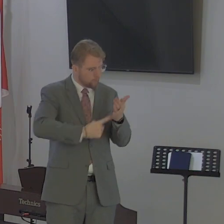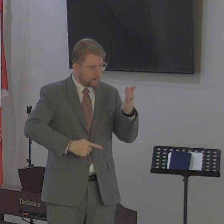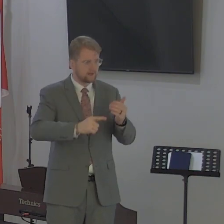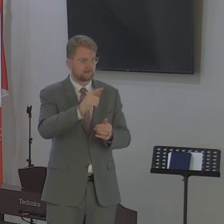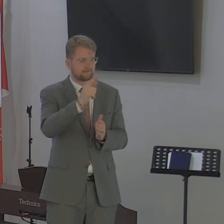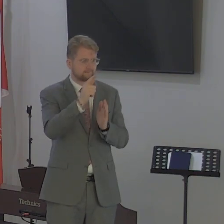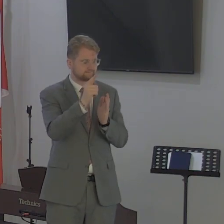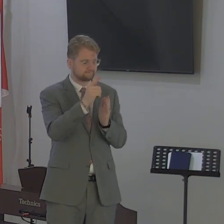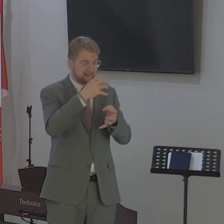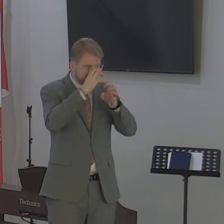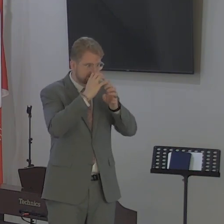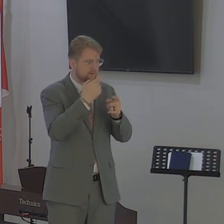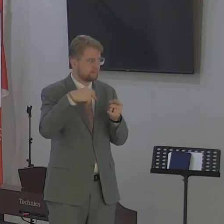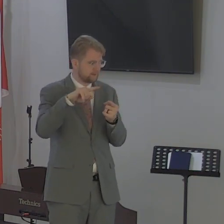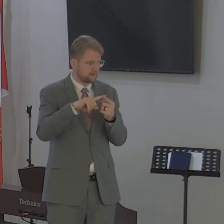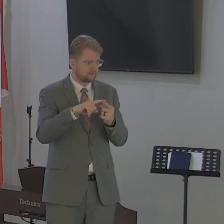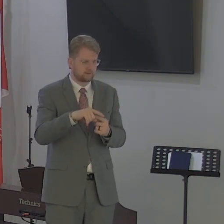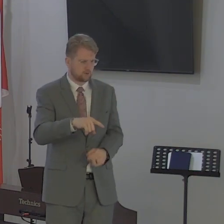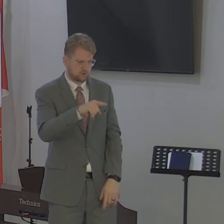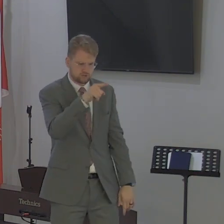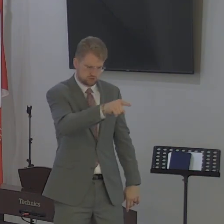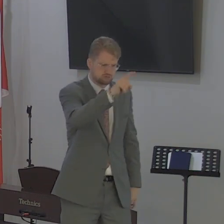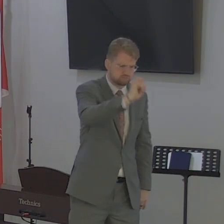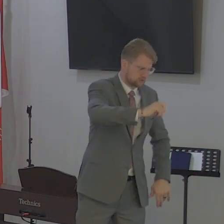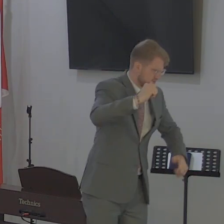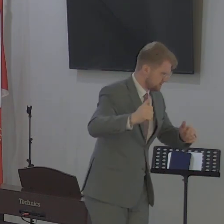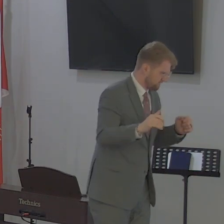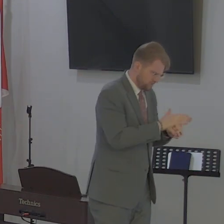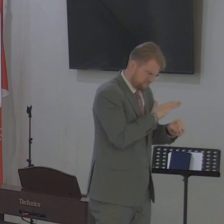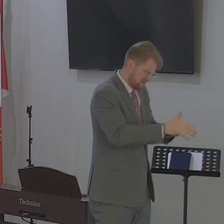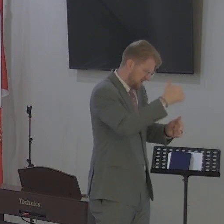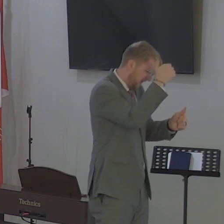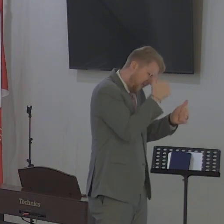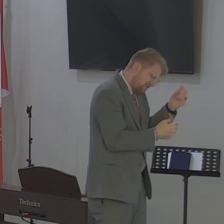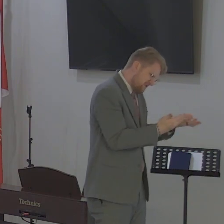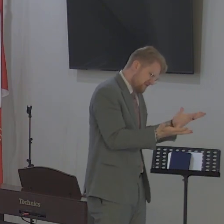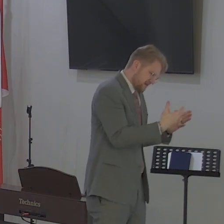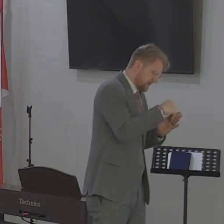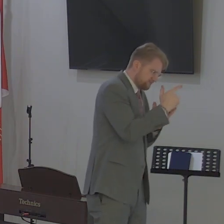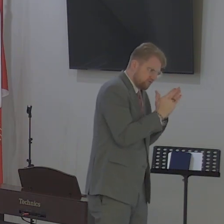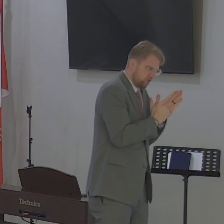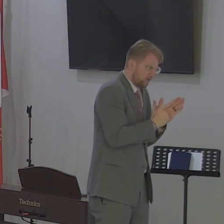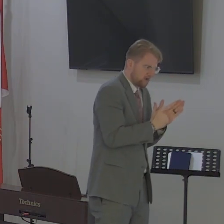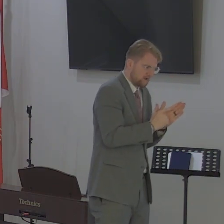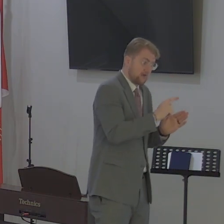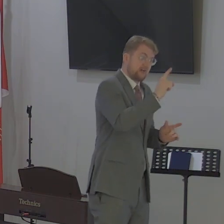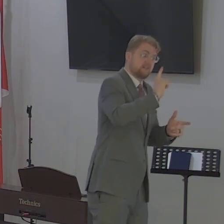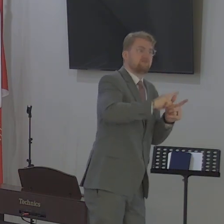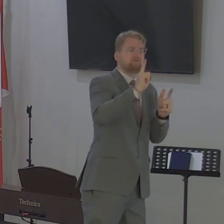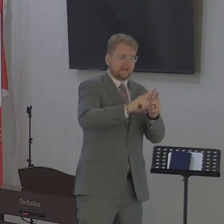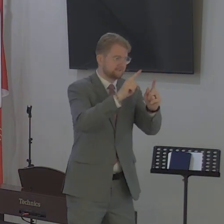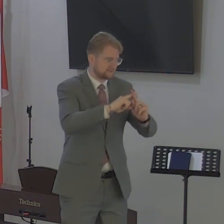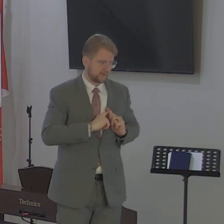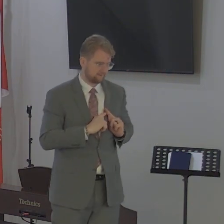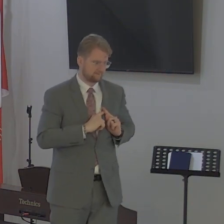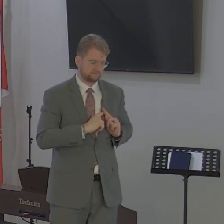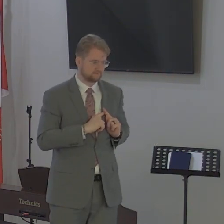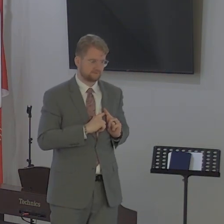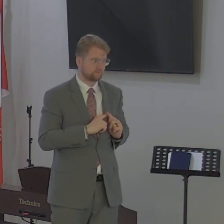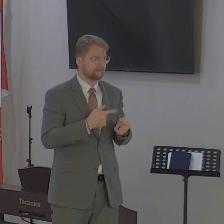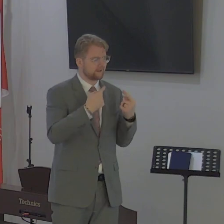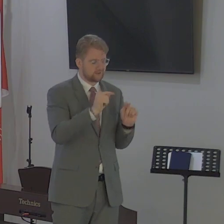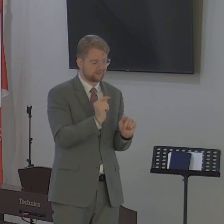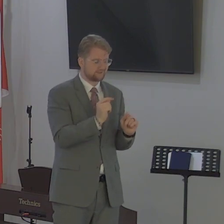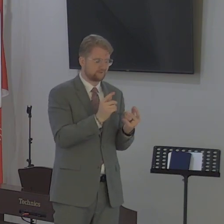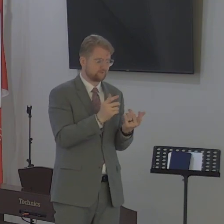in the law to be saved. Specifically, they'll be talking about circumcision as we focus in on here, which they tried to recreate.